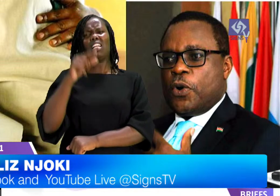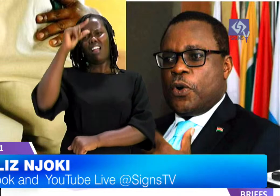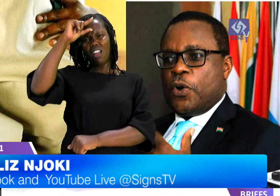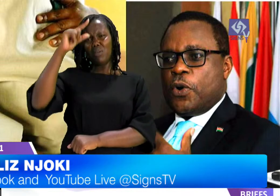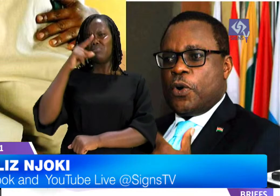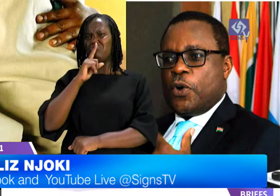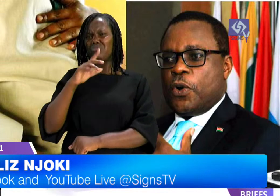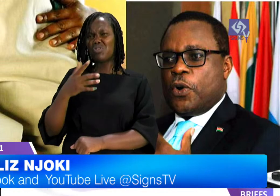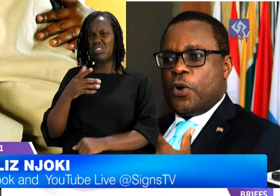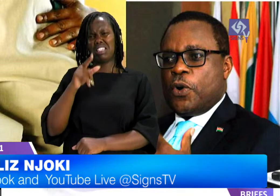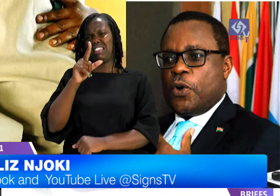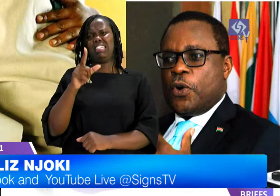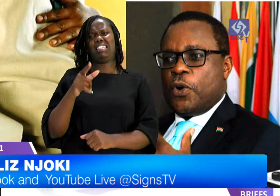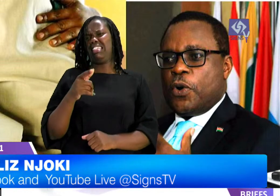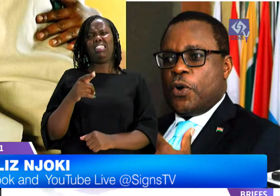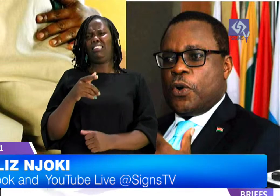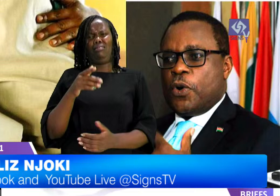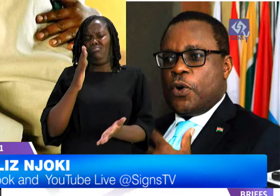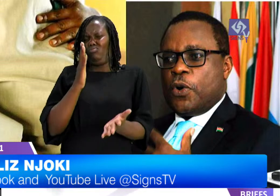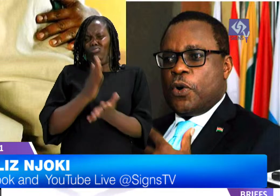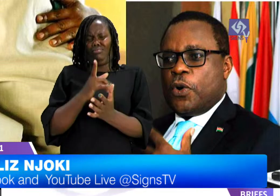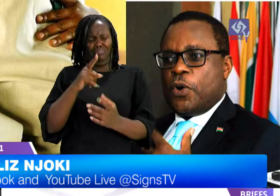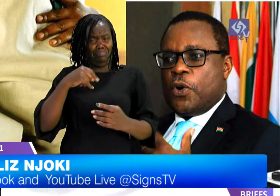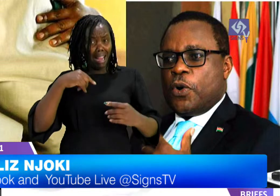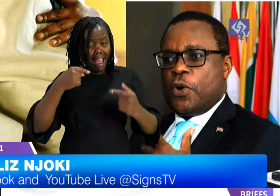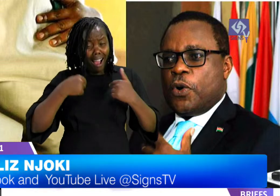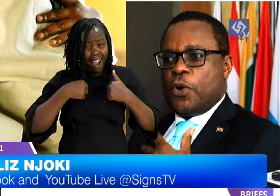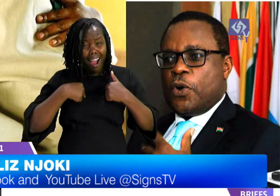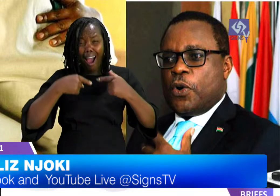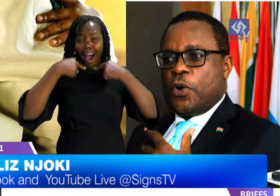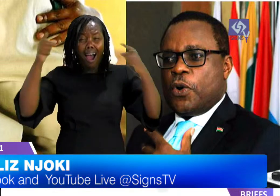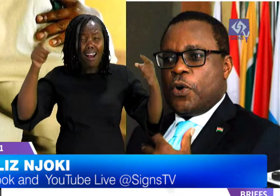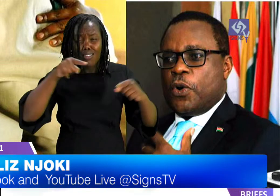attending schools in Bungoma County.